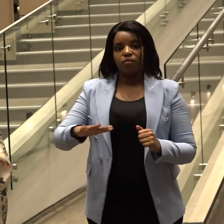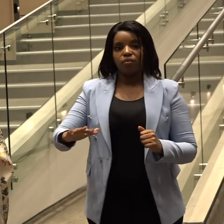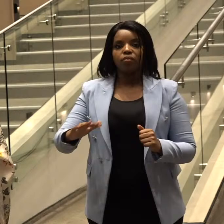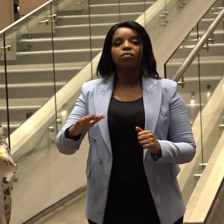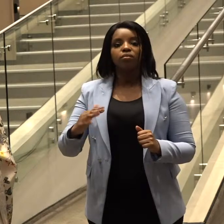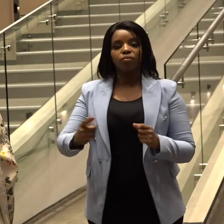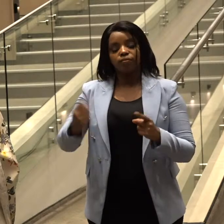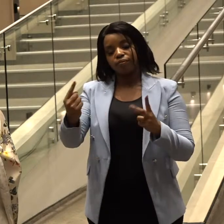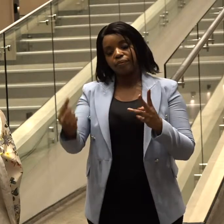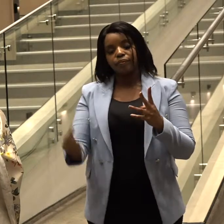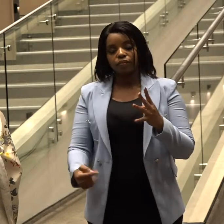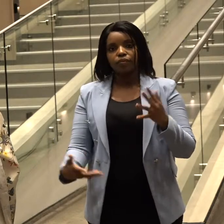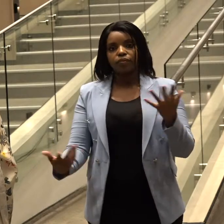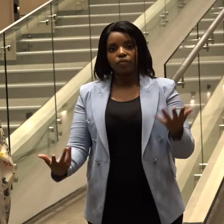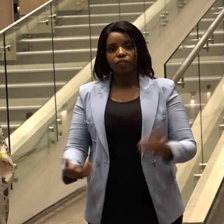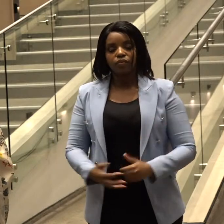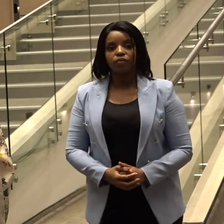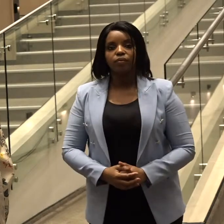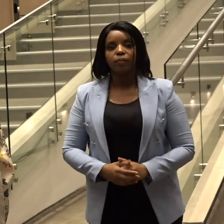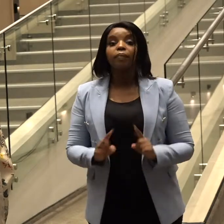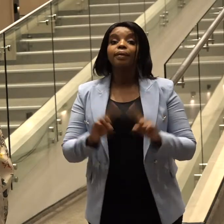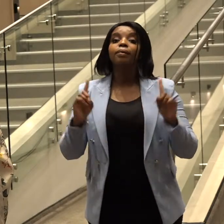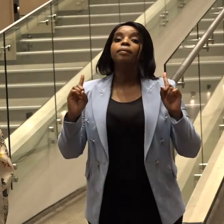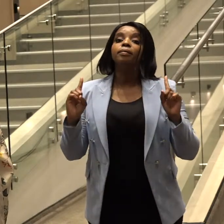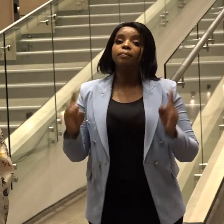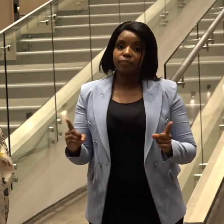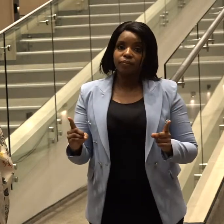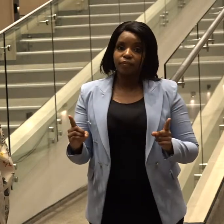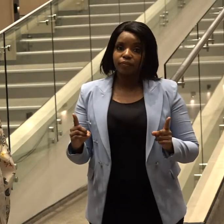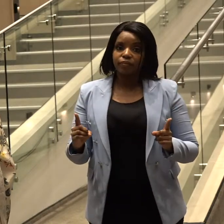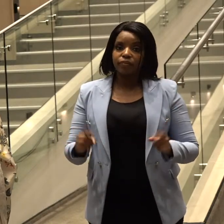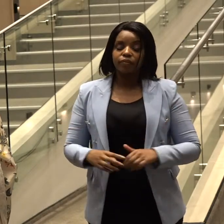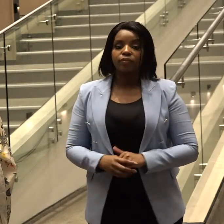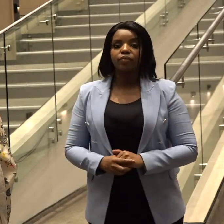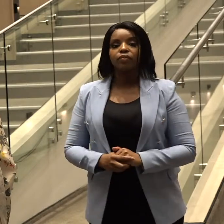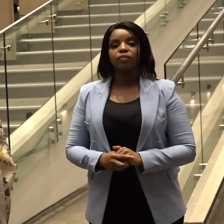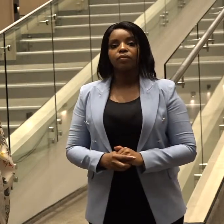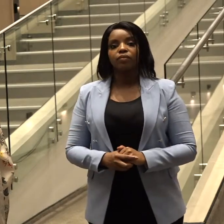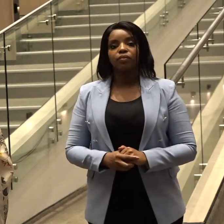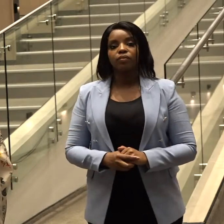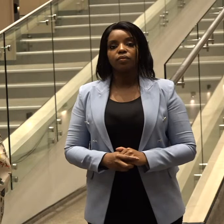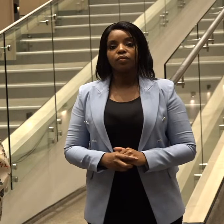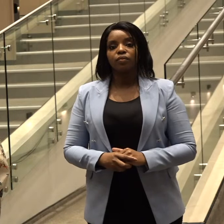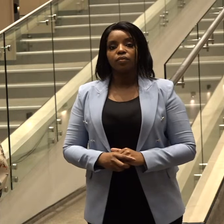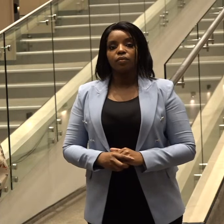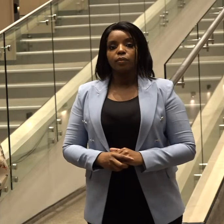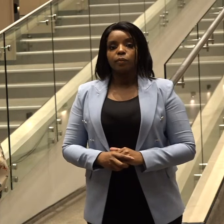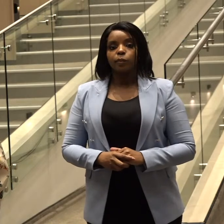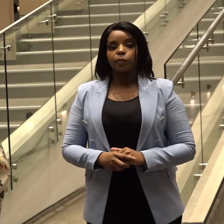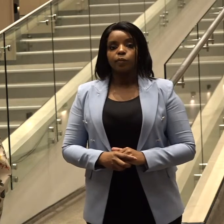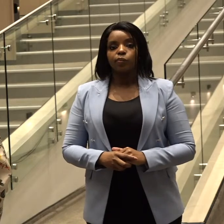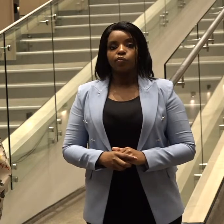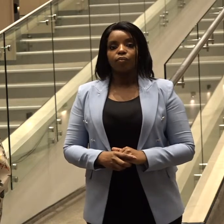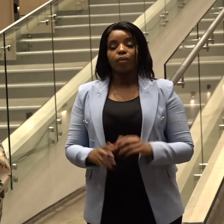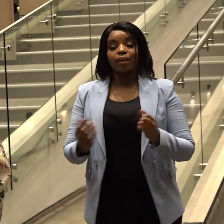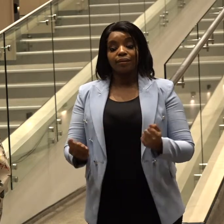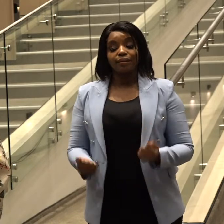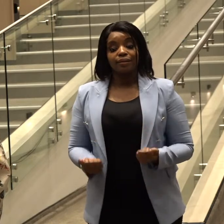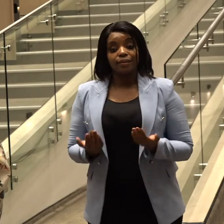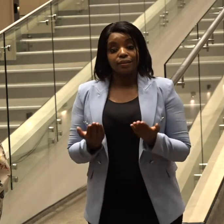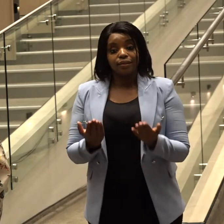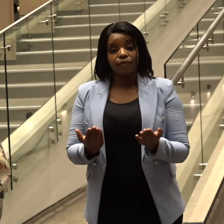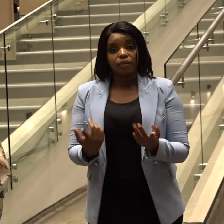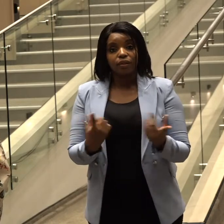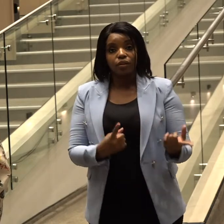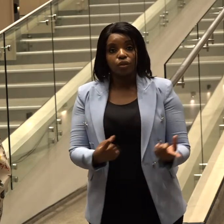etc etc are concerned however you cannot render Services because